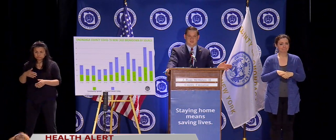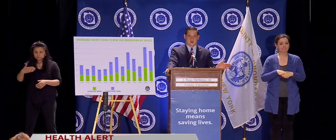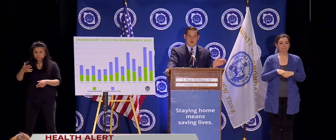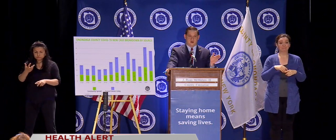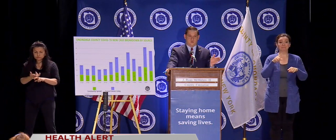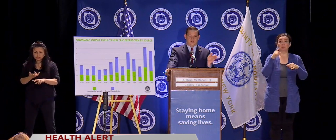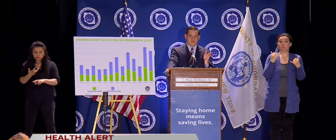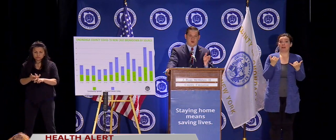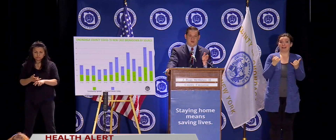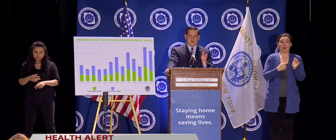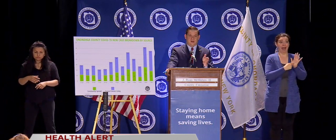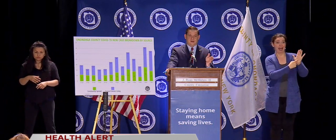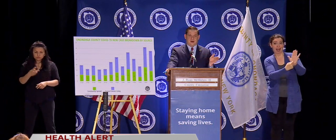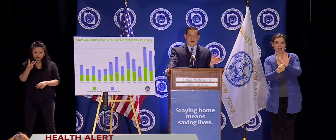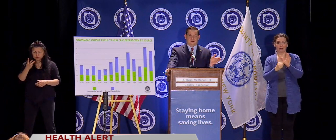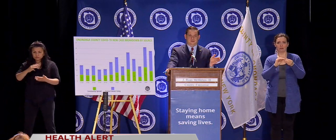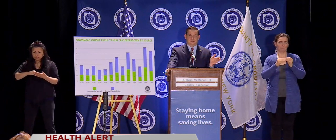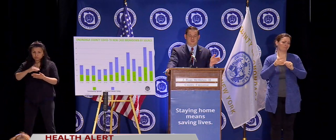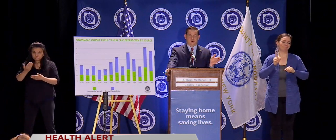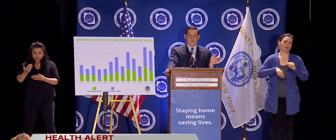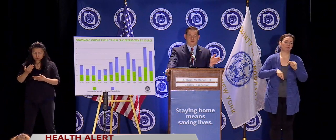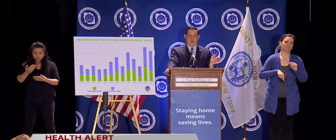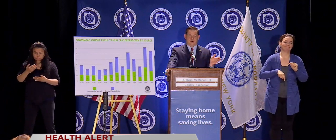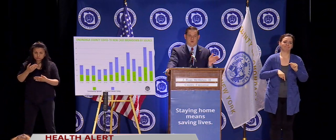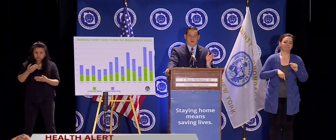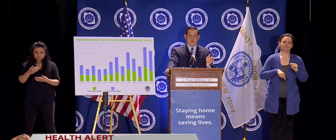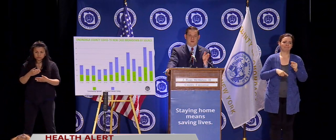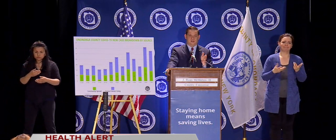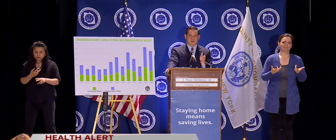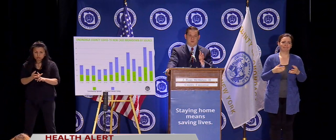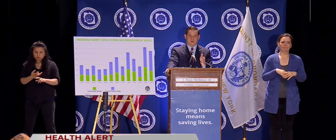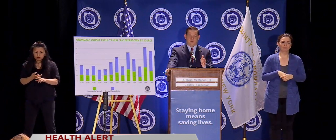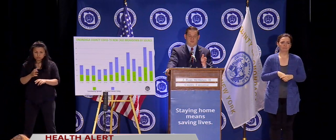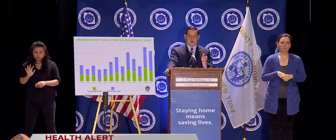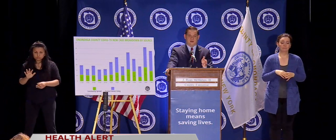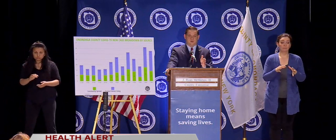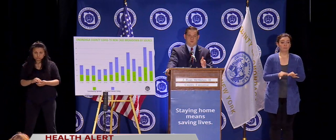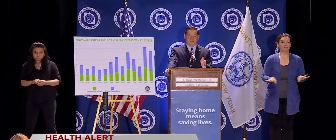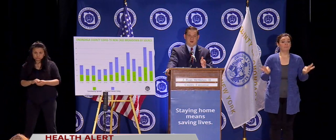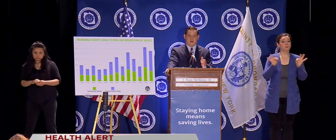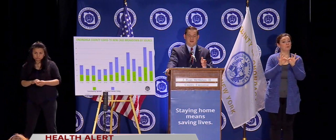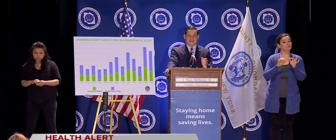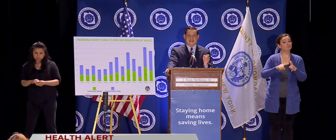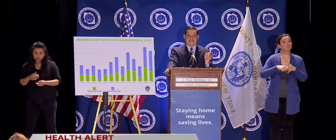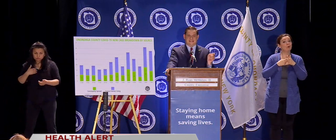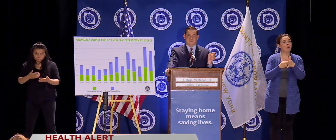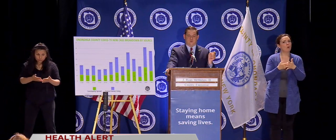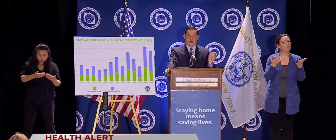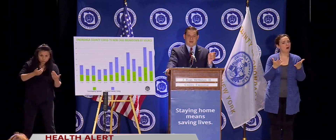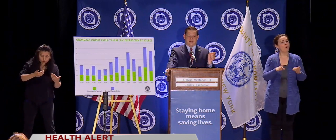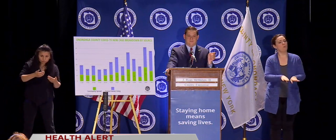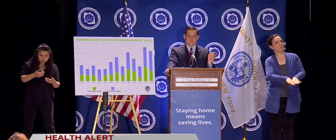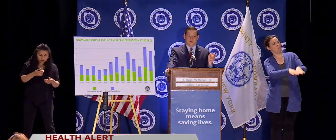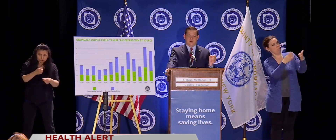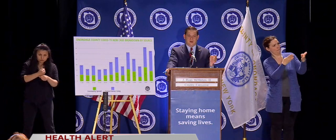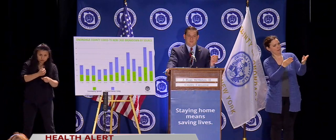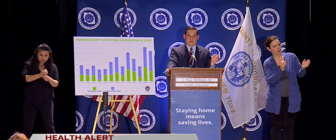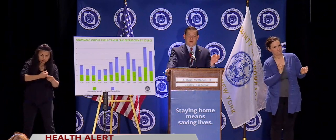as things restart, it shows you how critical it is that we start a restart in a safe